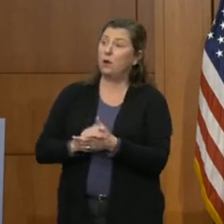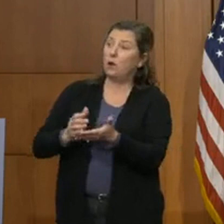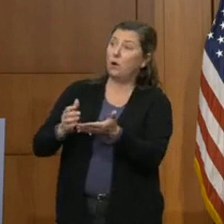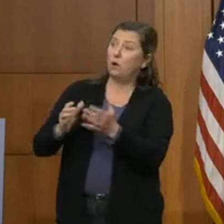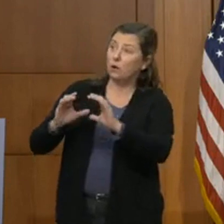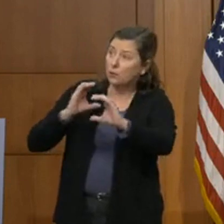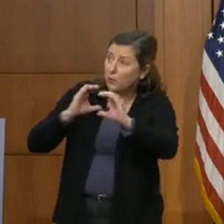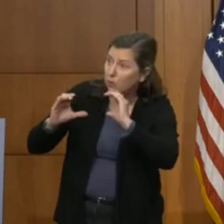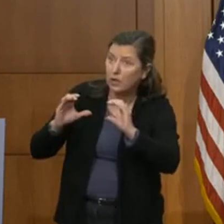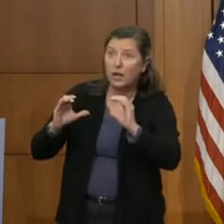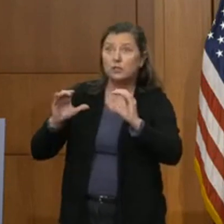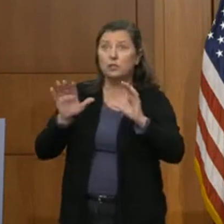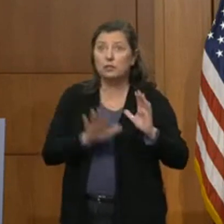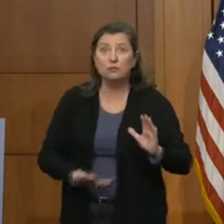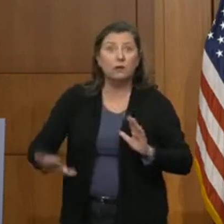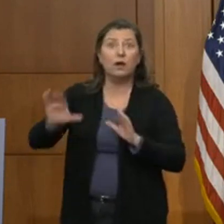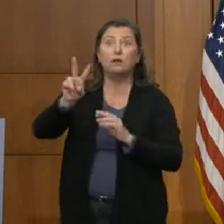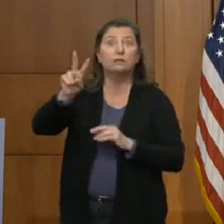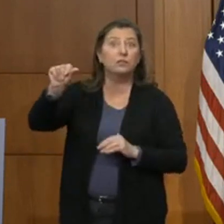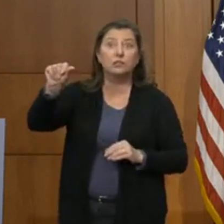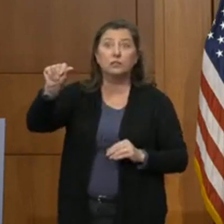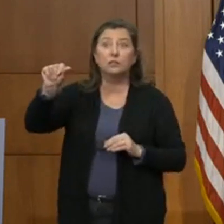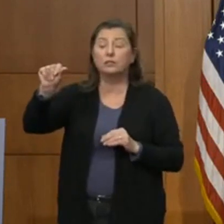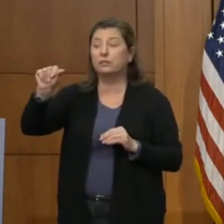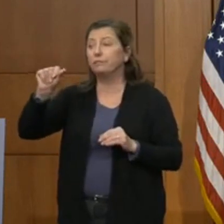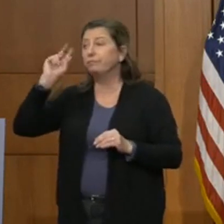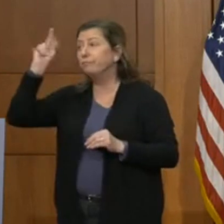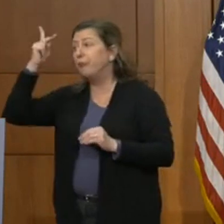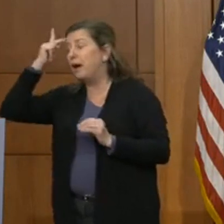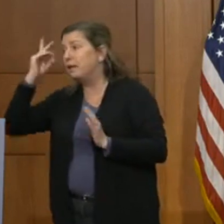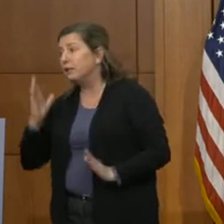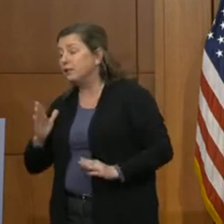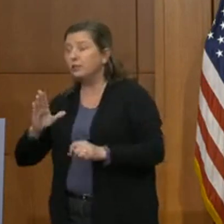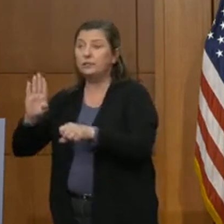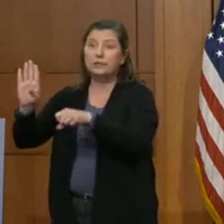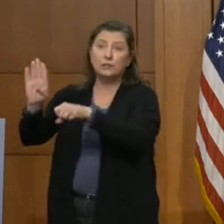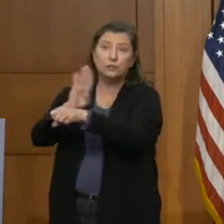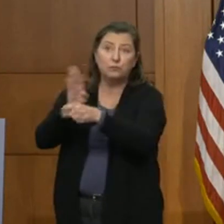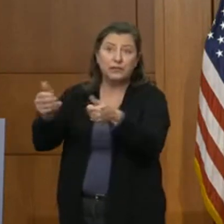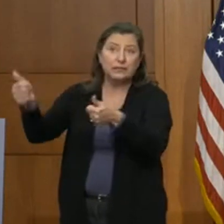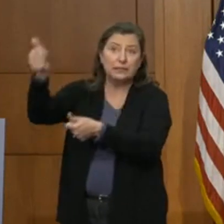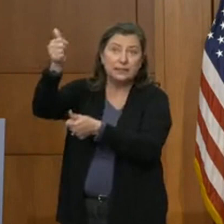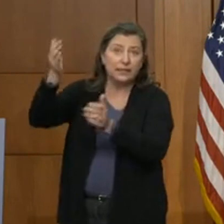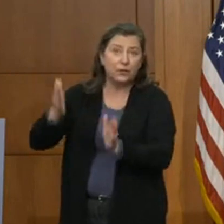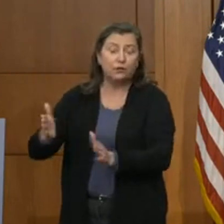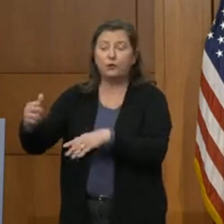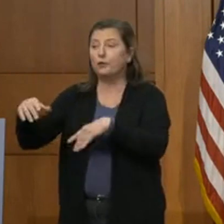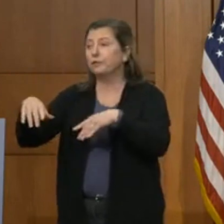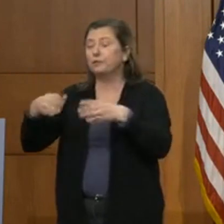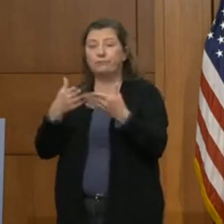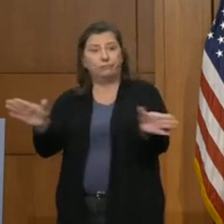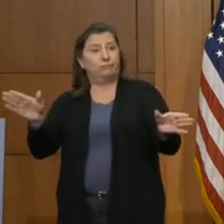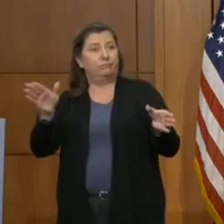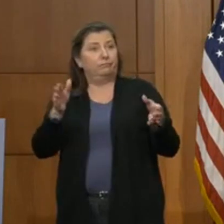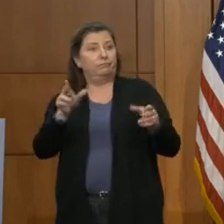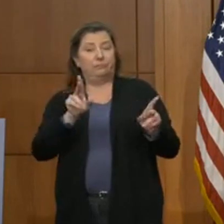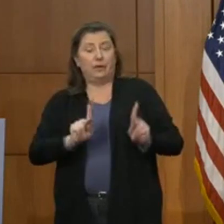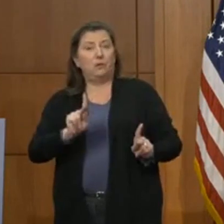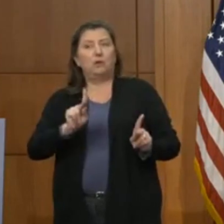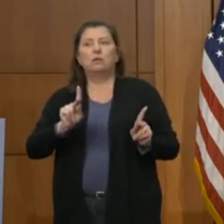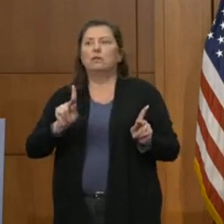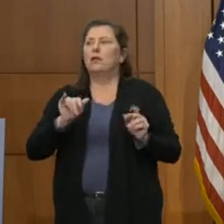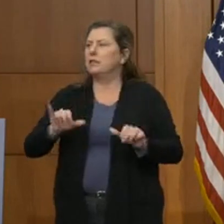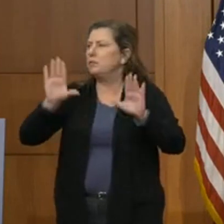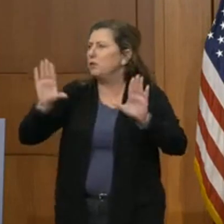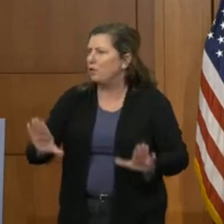communication throughout Virginia, from politicians, from business leaders, from just constituents, has been great. And I just want